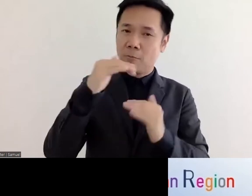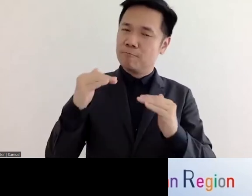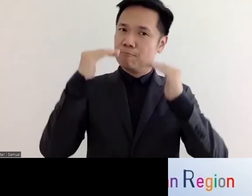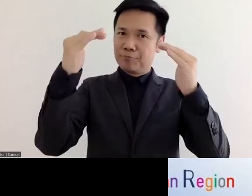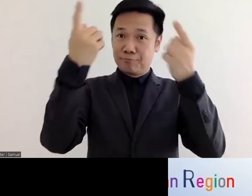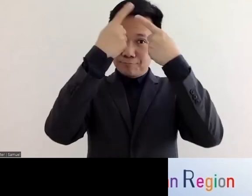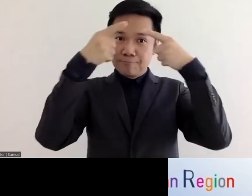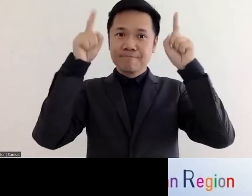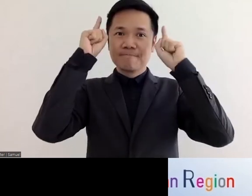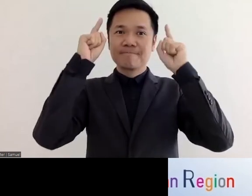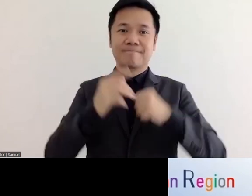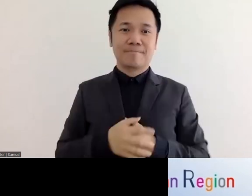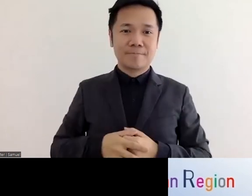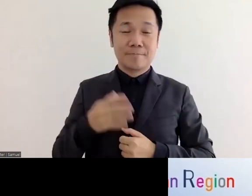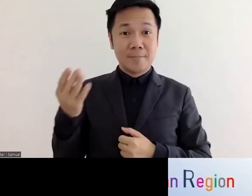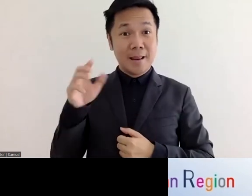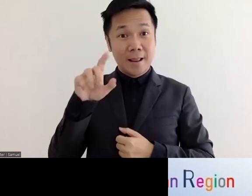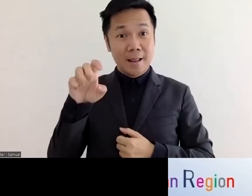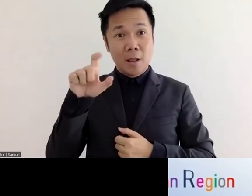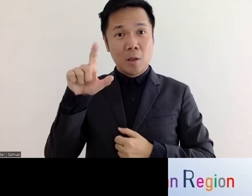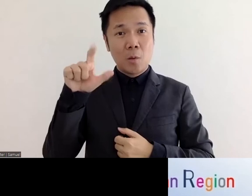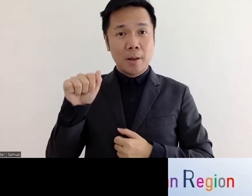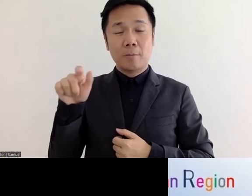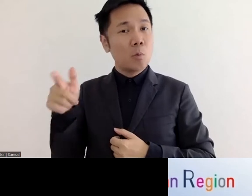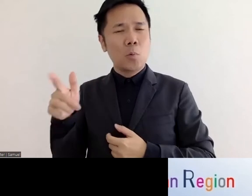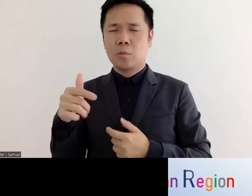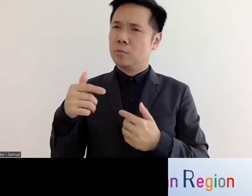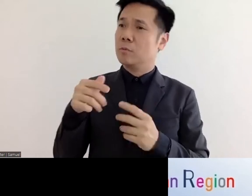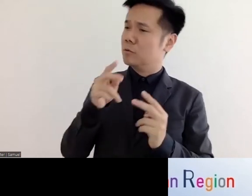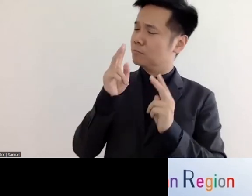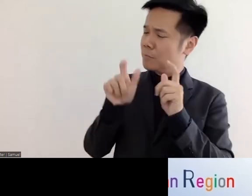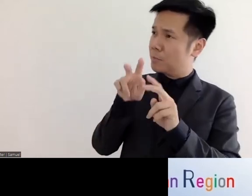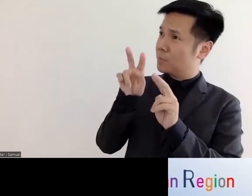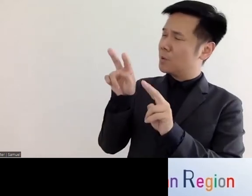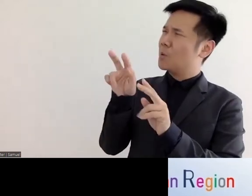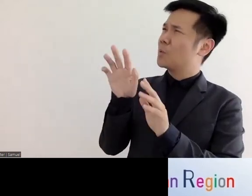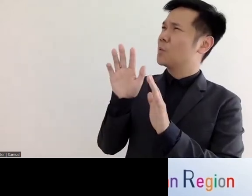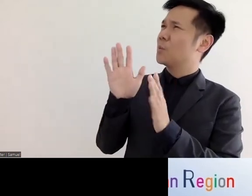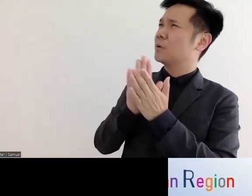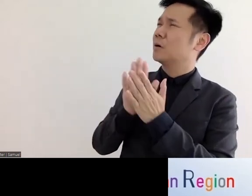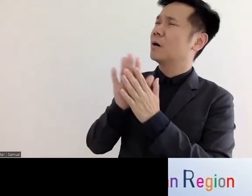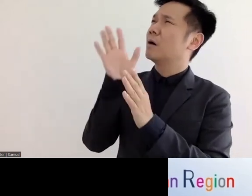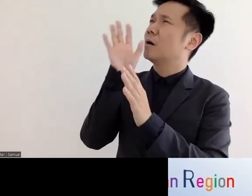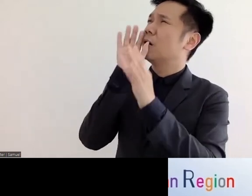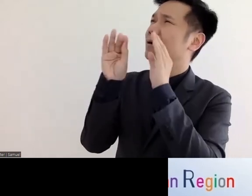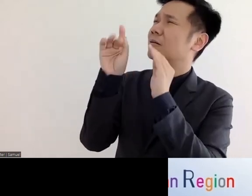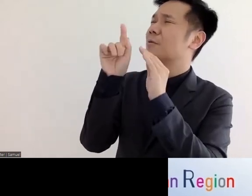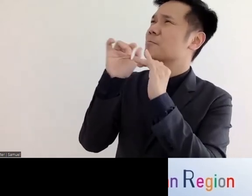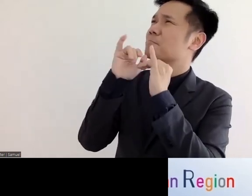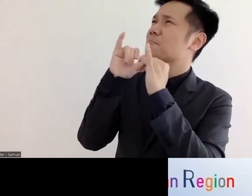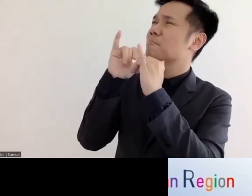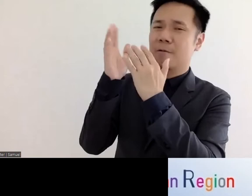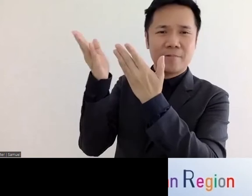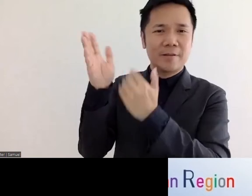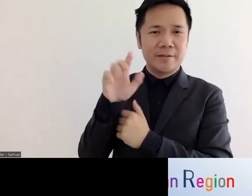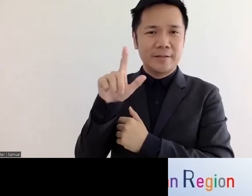Amulaya came across as an inspiration to many children with disabilities, redefining the possibilities of achieving well in